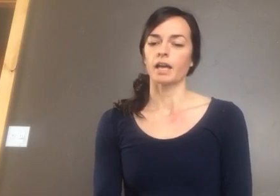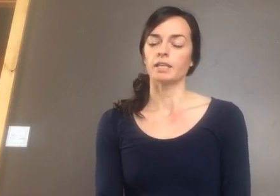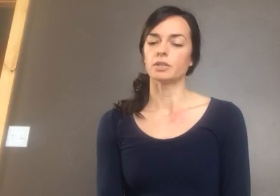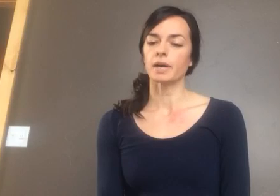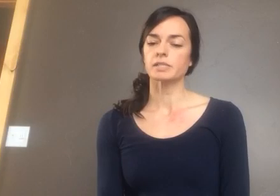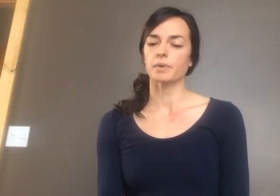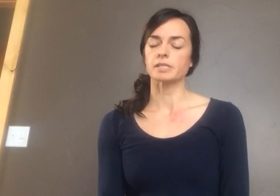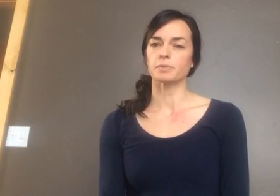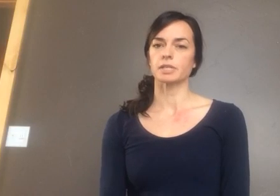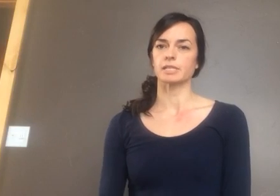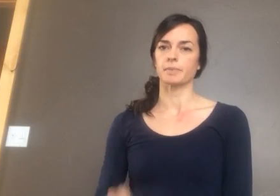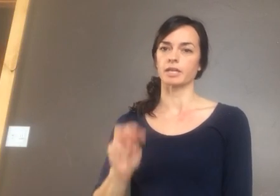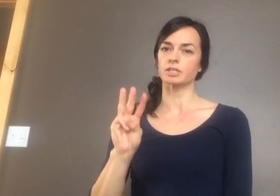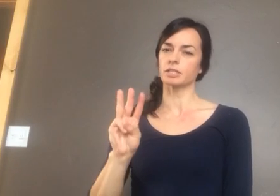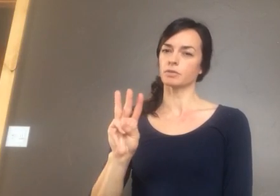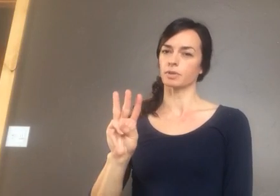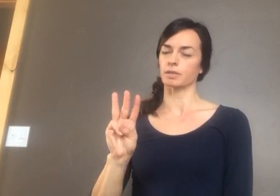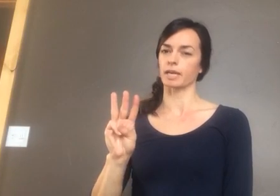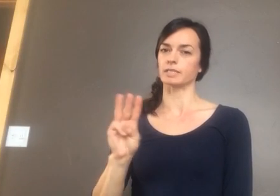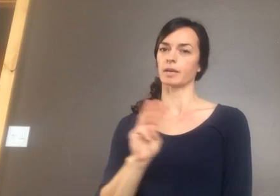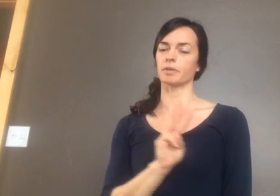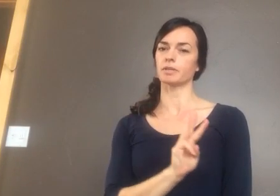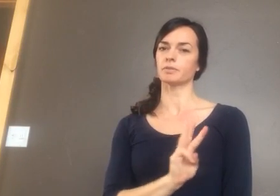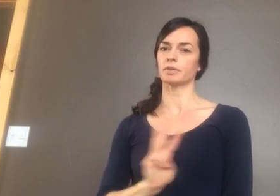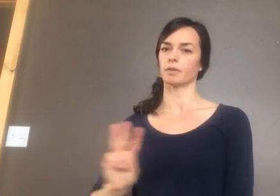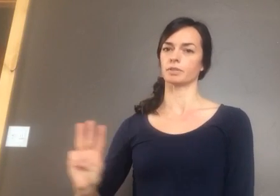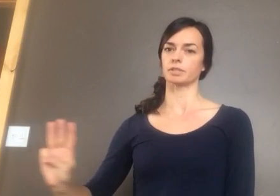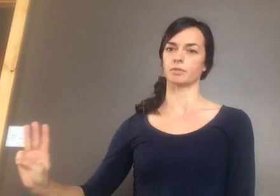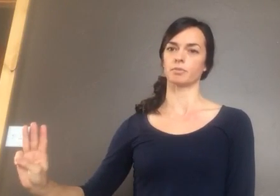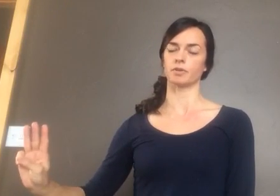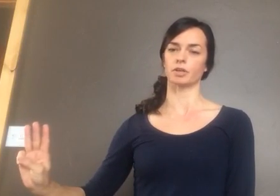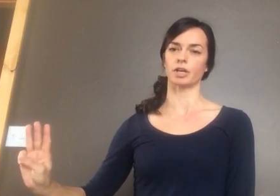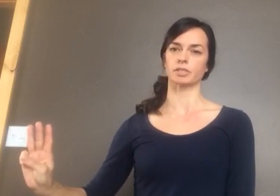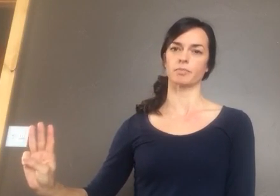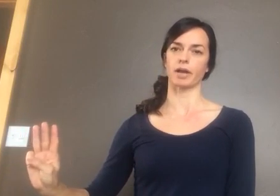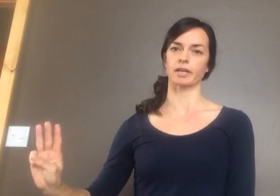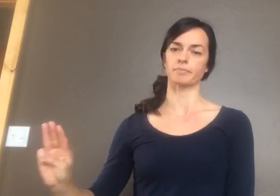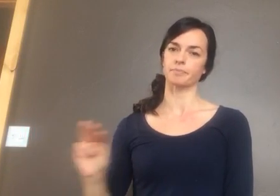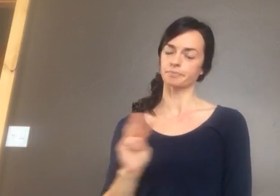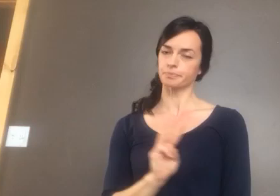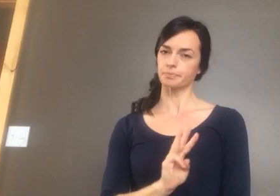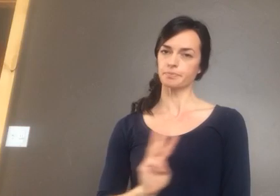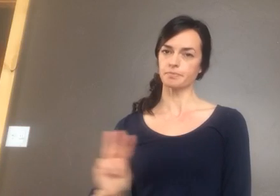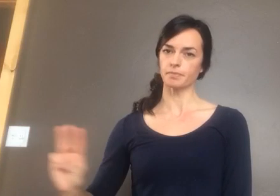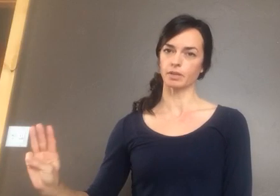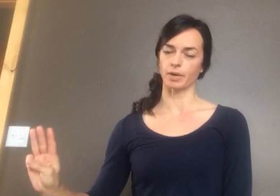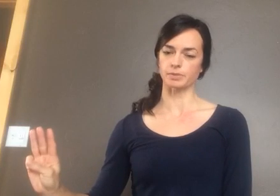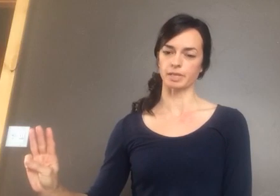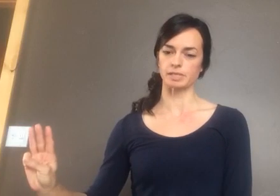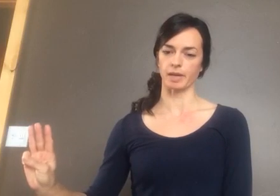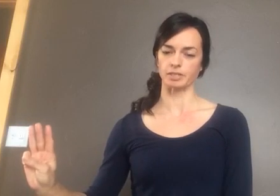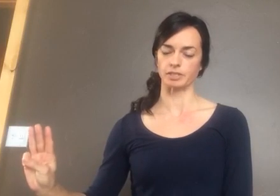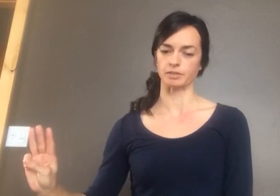U.S. Westward Expansion. We're going to make a W and we're just going to move it across our body. Westward Expansion.